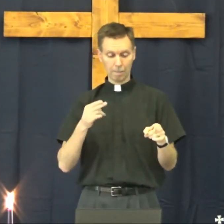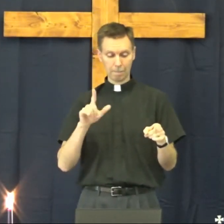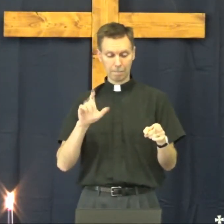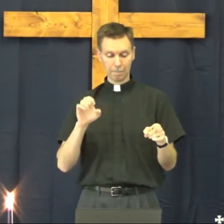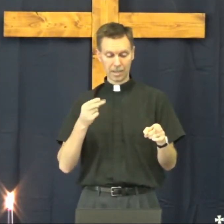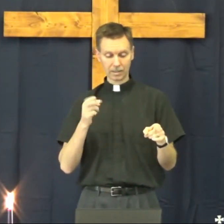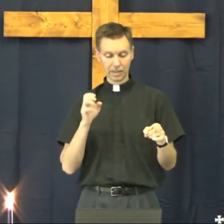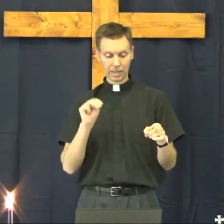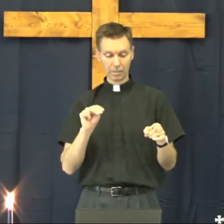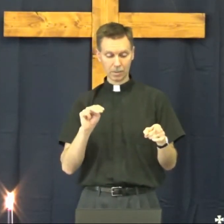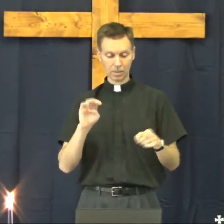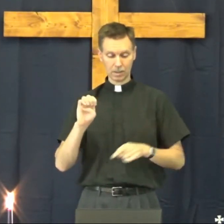chapter 5. Bethlehem,